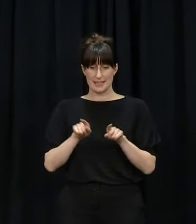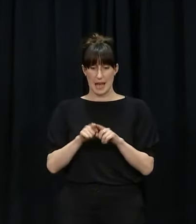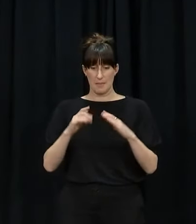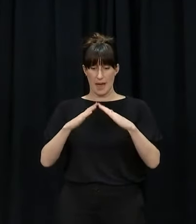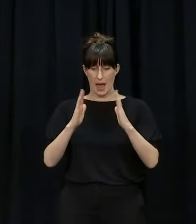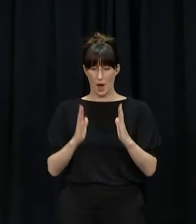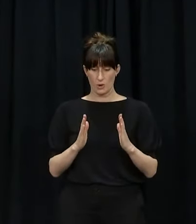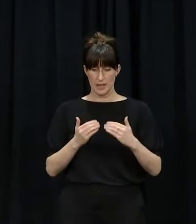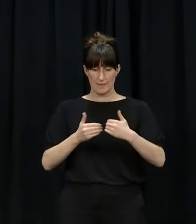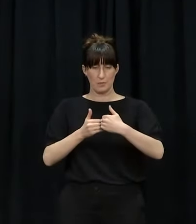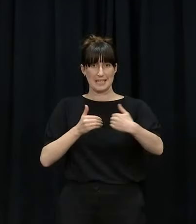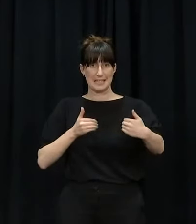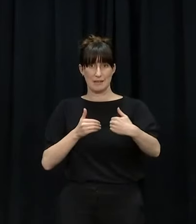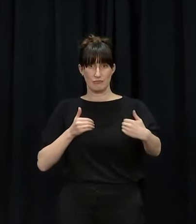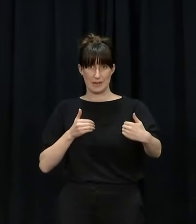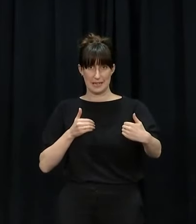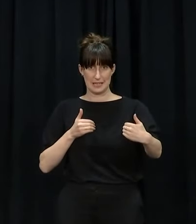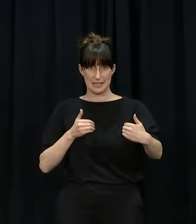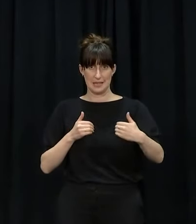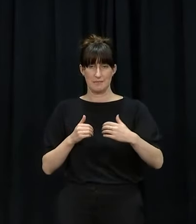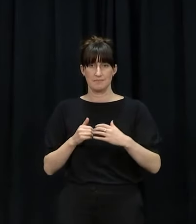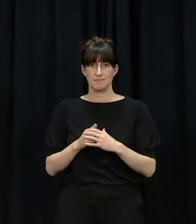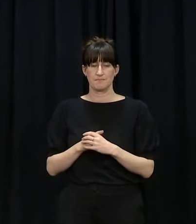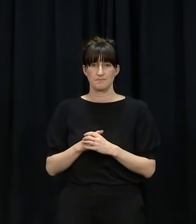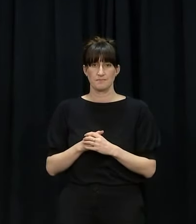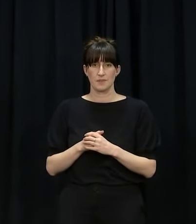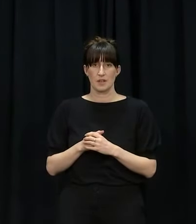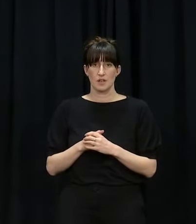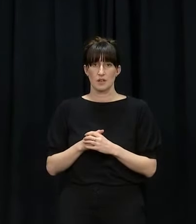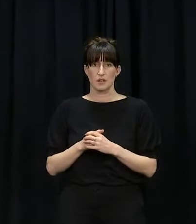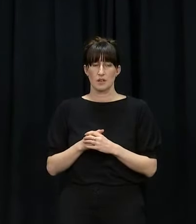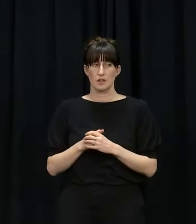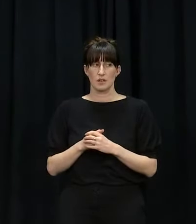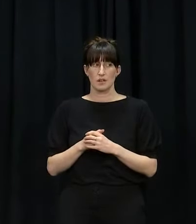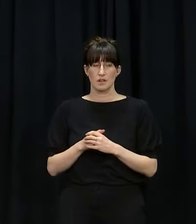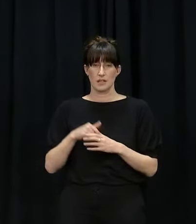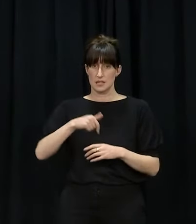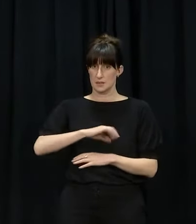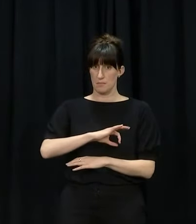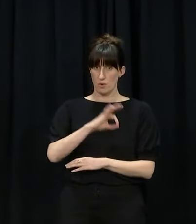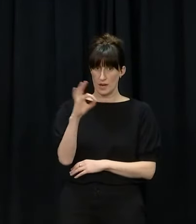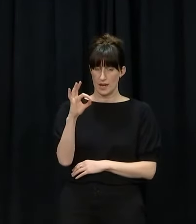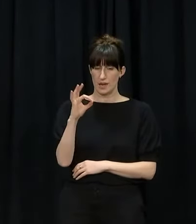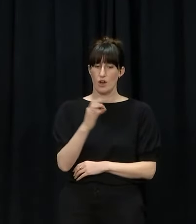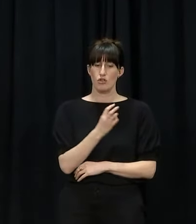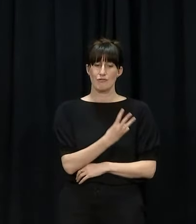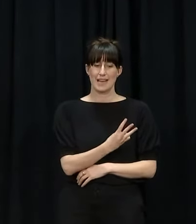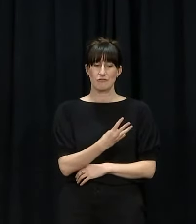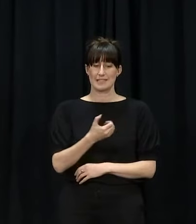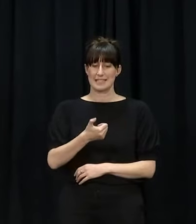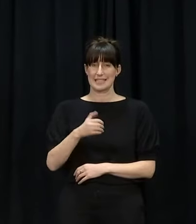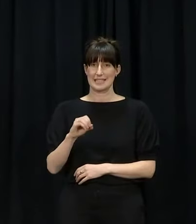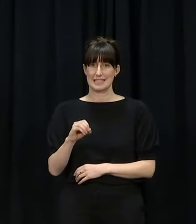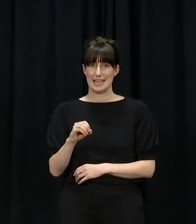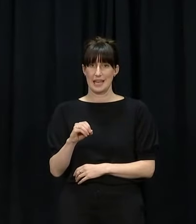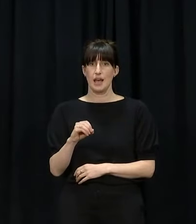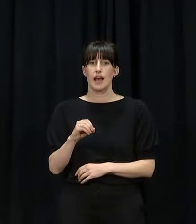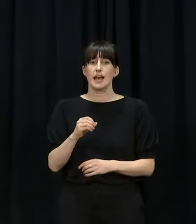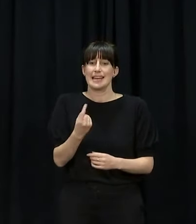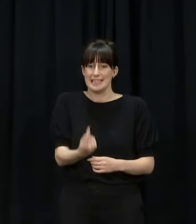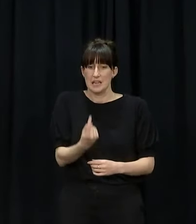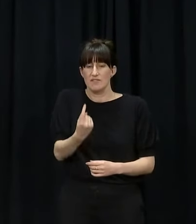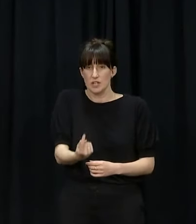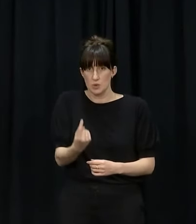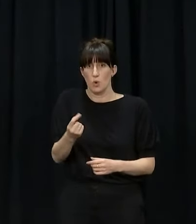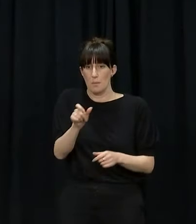not isolating within the household bubble. As of this morning, more than 360 individual contacts have been identified.